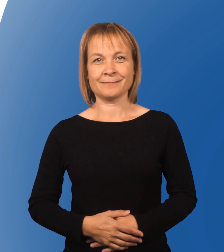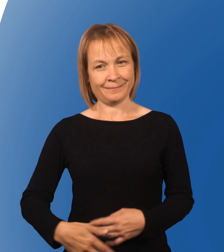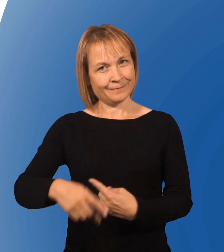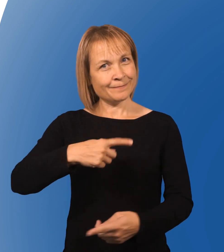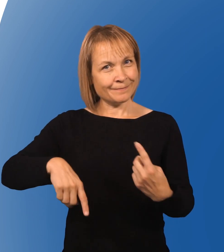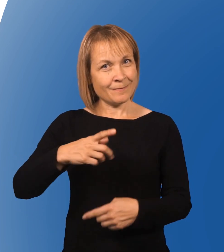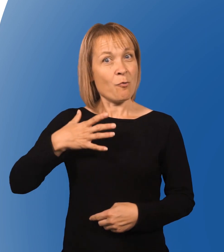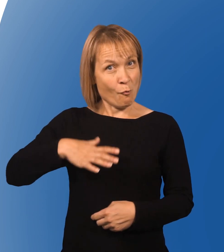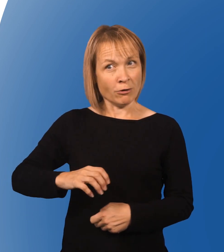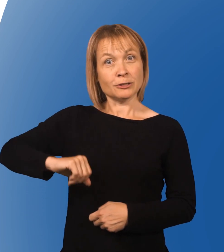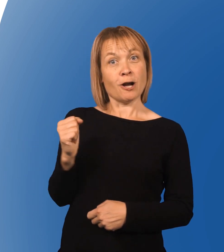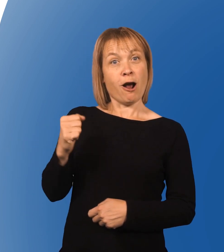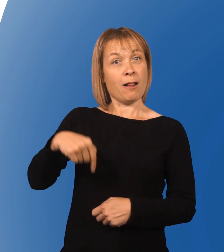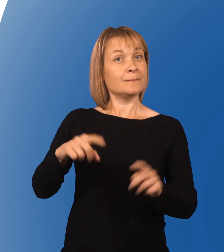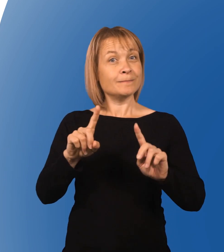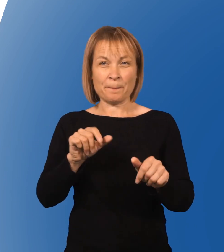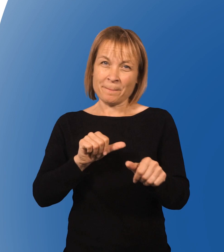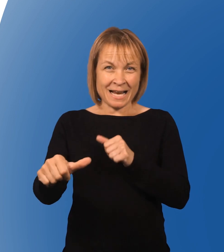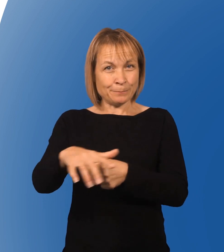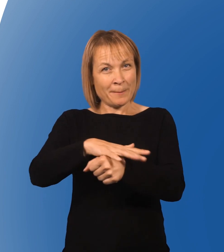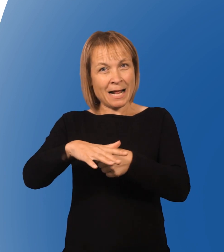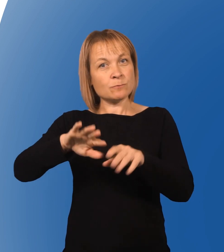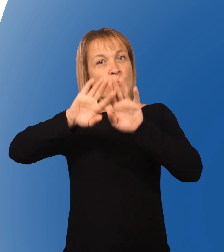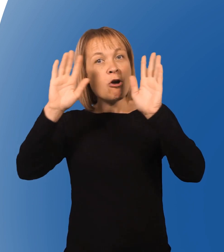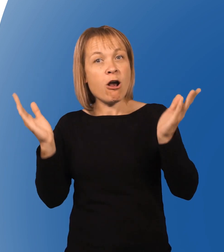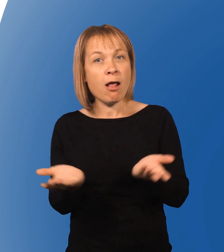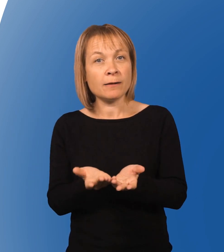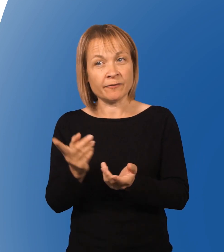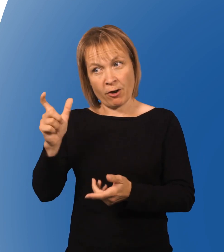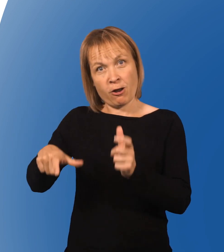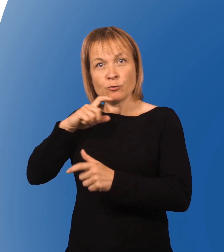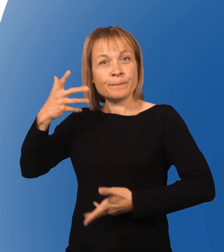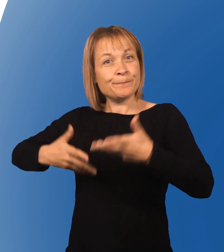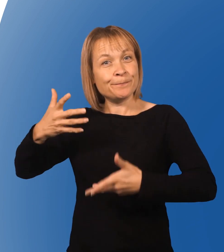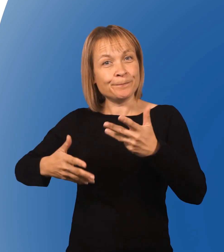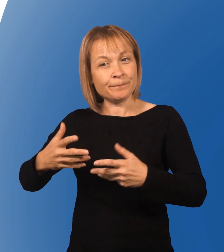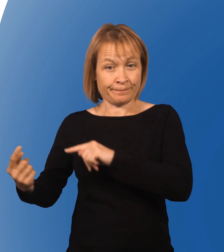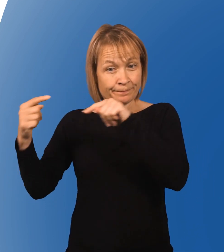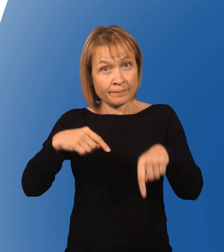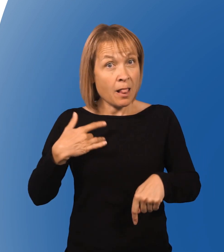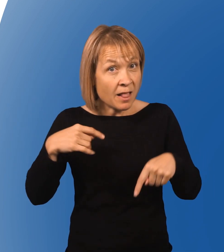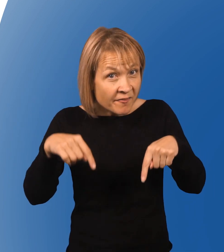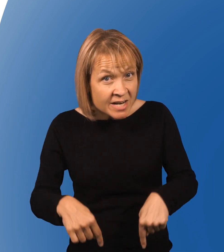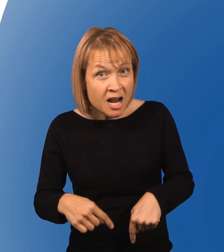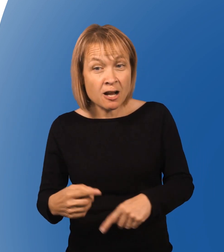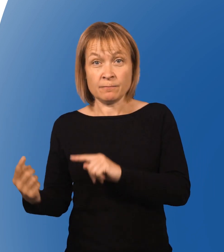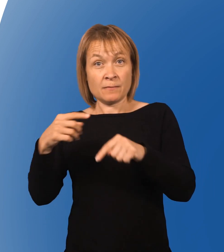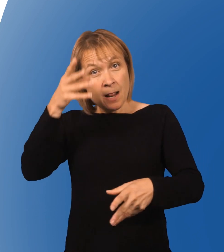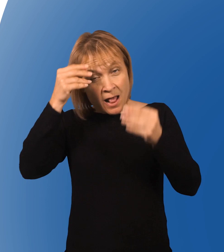We want to make Scotland the best place in the world for BSL users to live, learn,